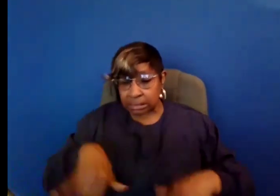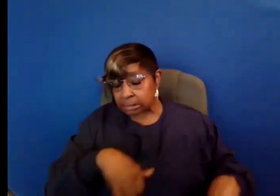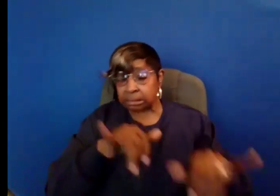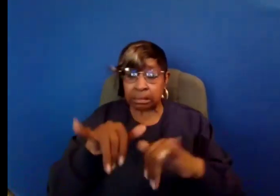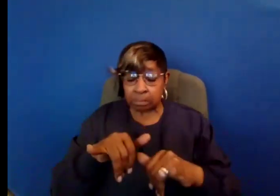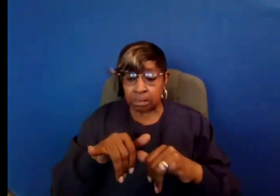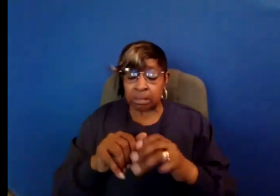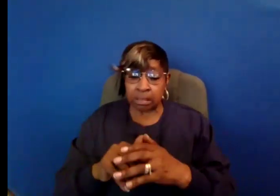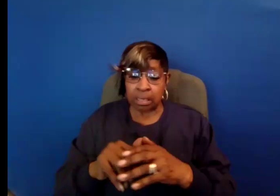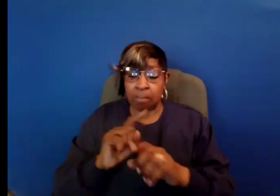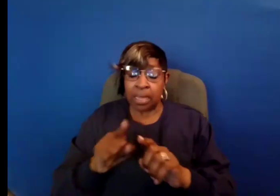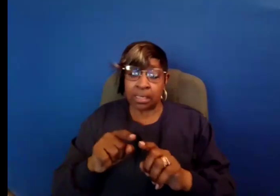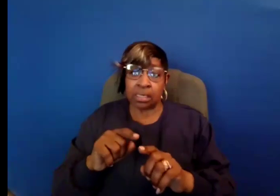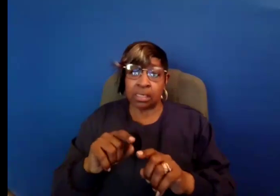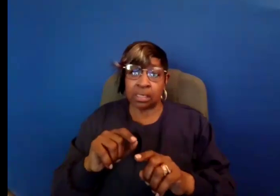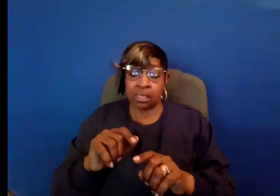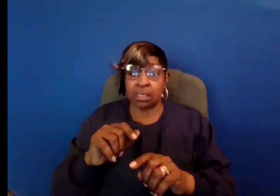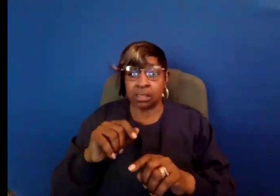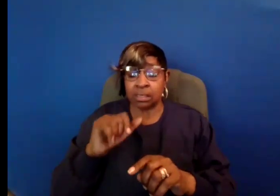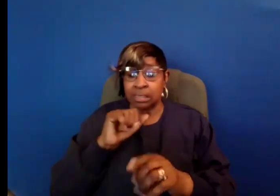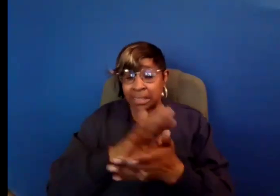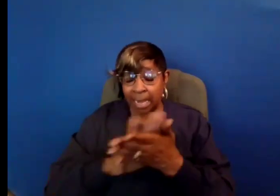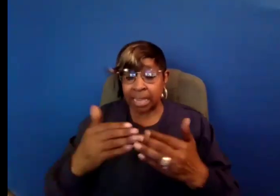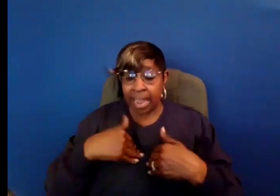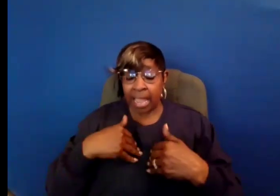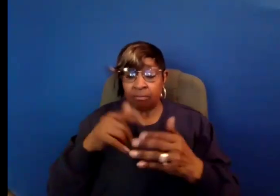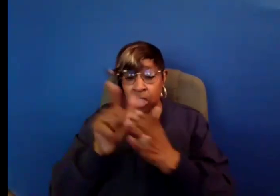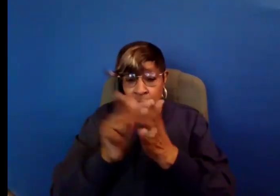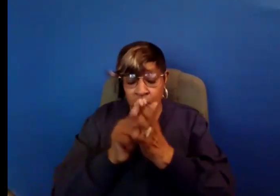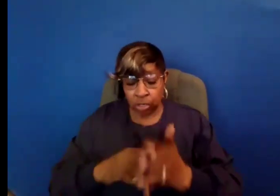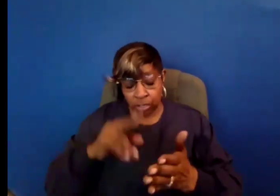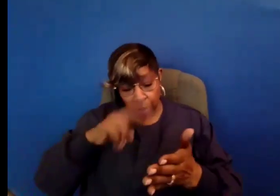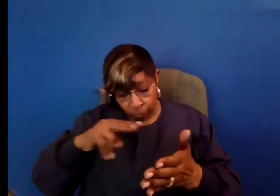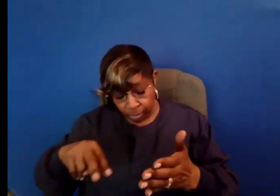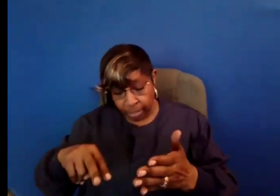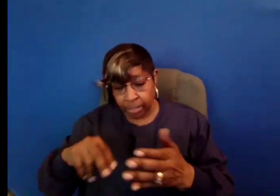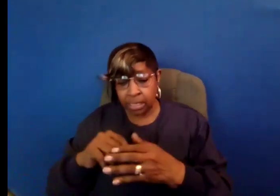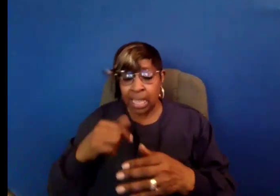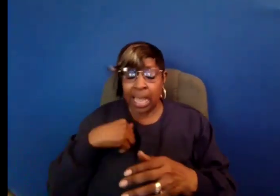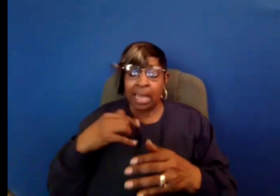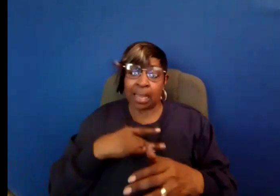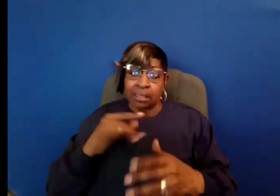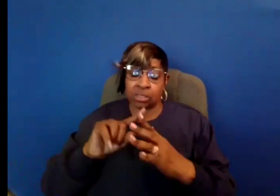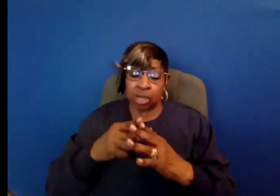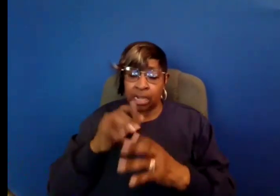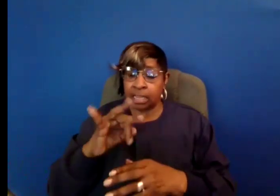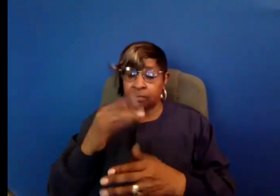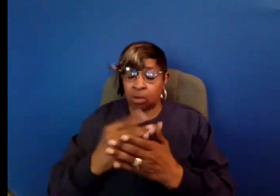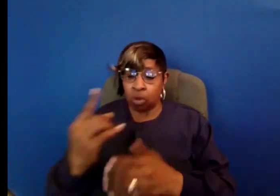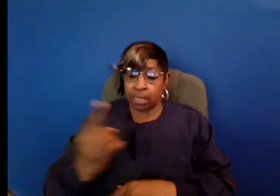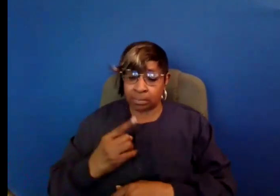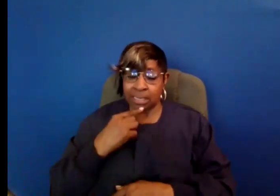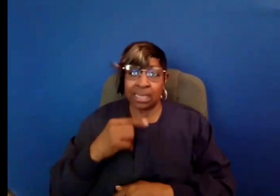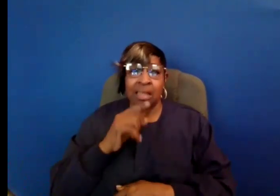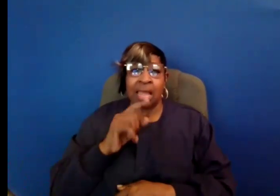it or look over it. So that's not at all uncommon what I run into. Usually I like to start, but if someone is coming to me, sometimes they might say,